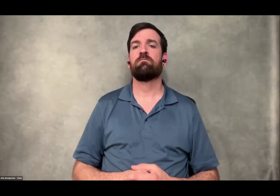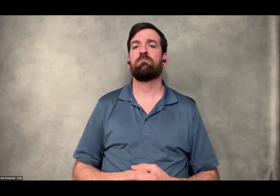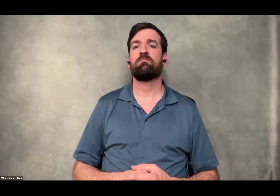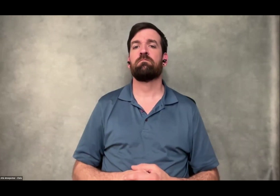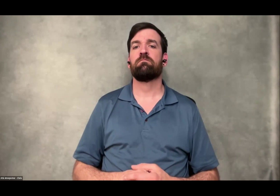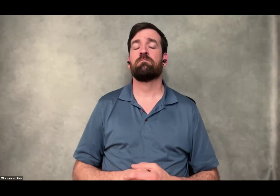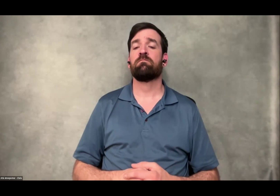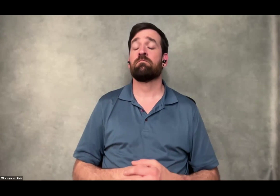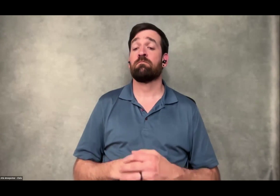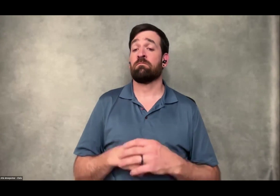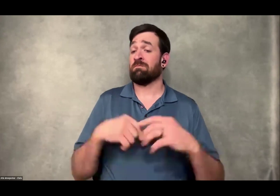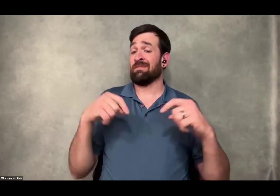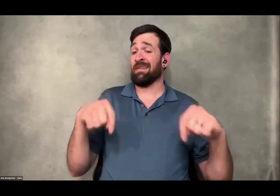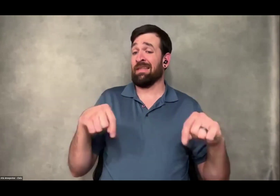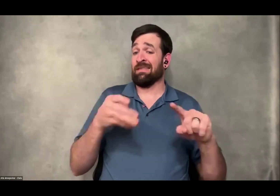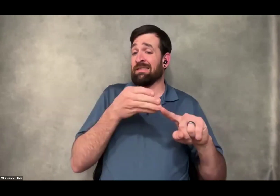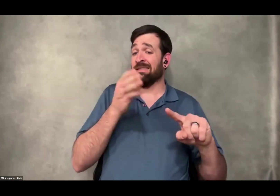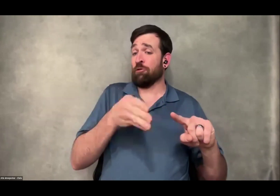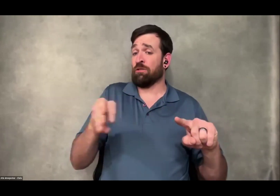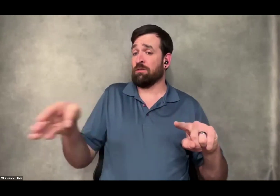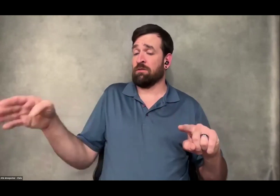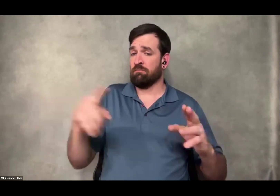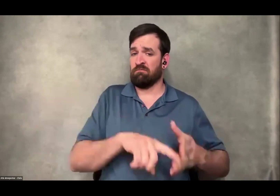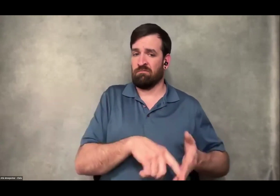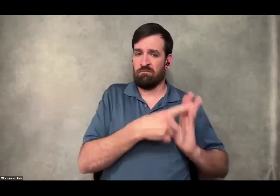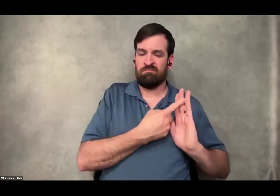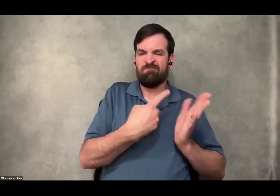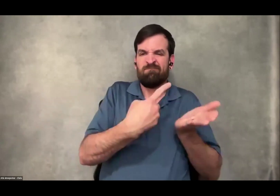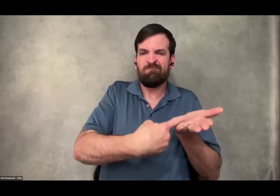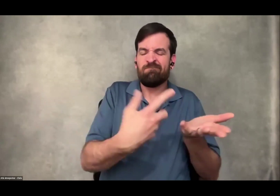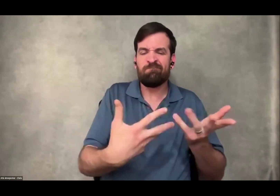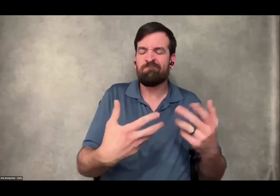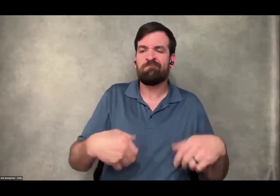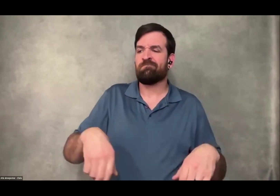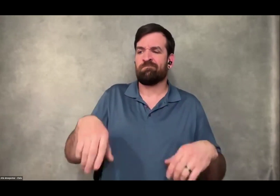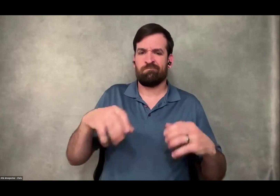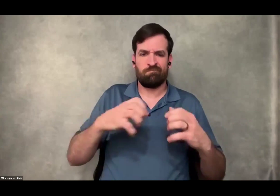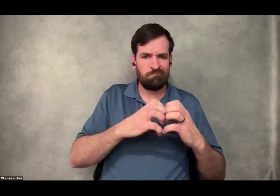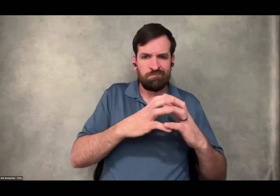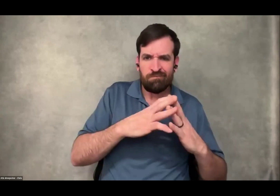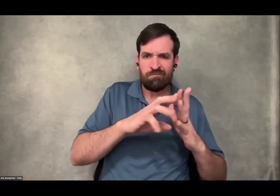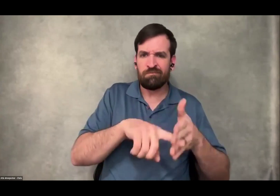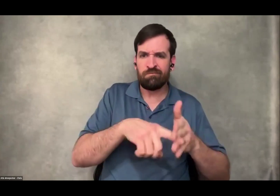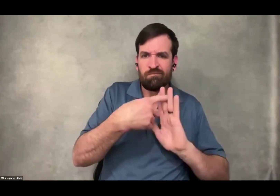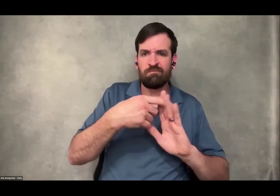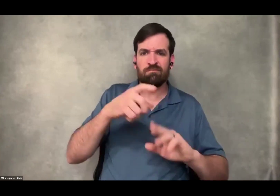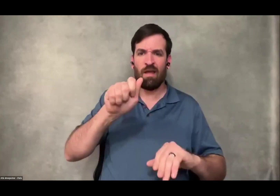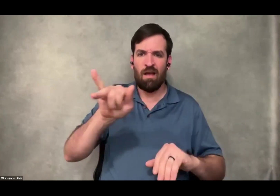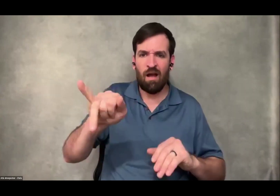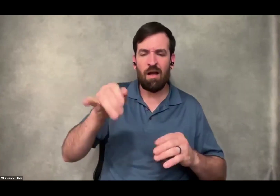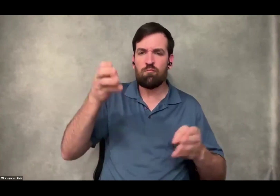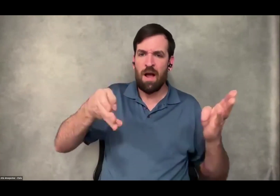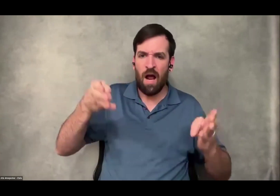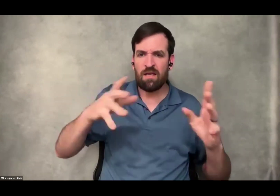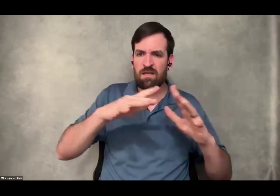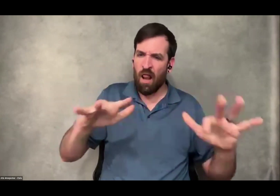we began this series by talking about the history and the origins of artificial intelligence and robotics and things